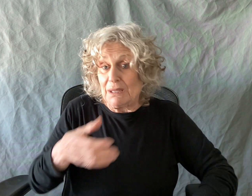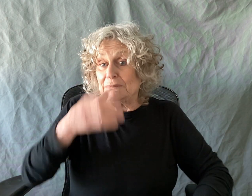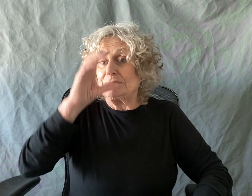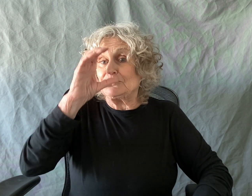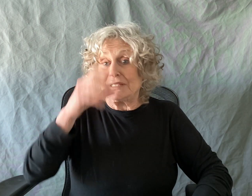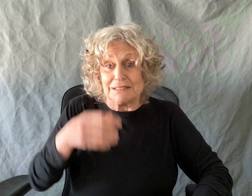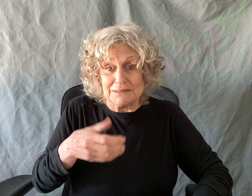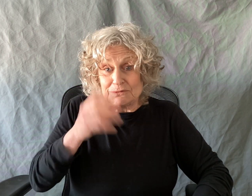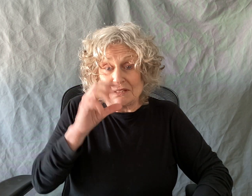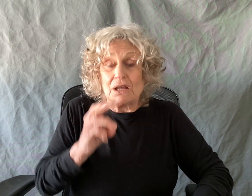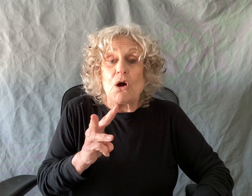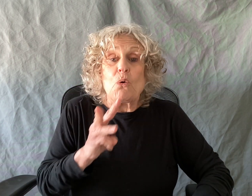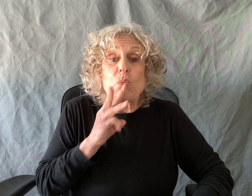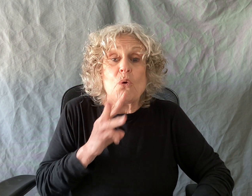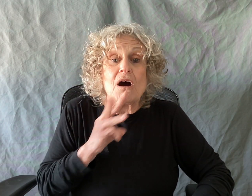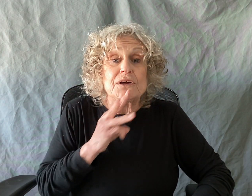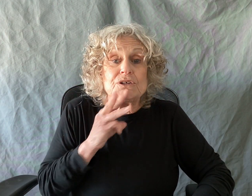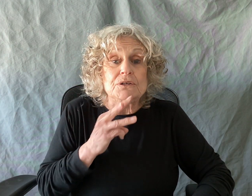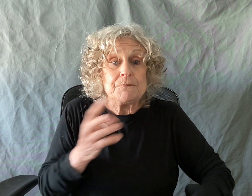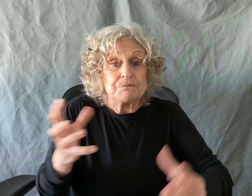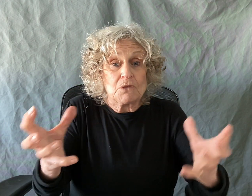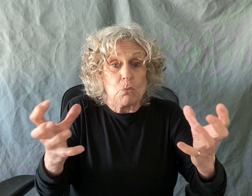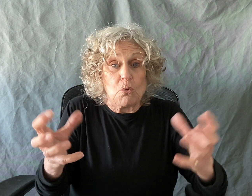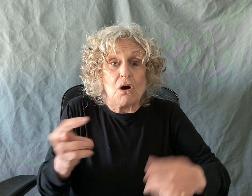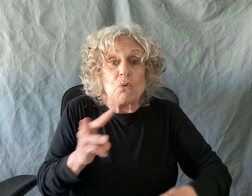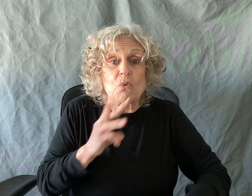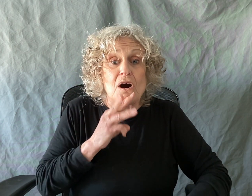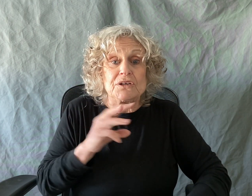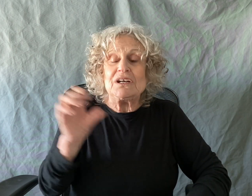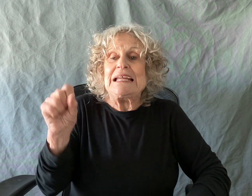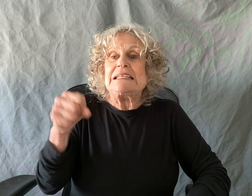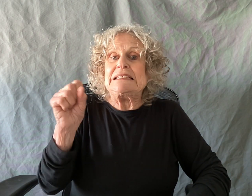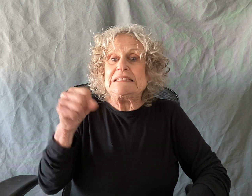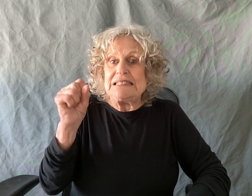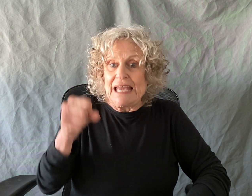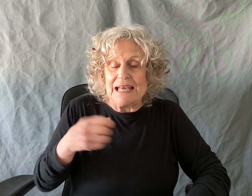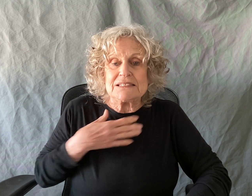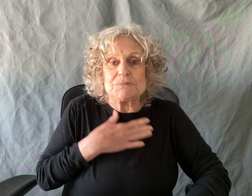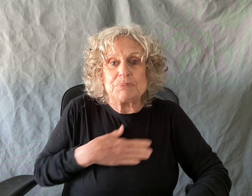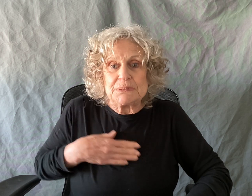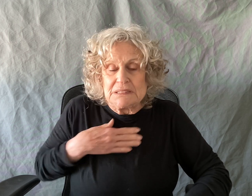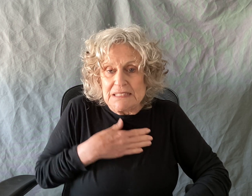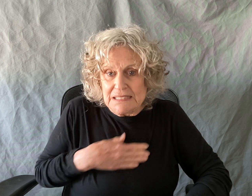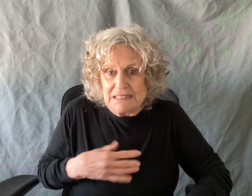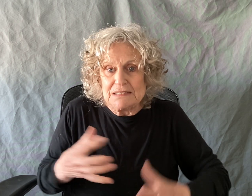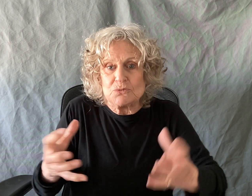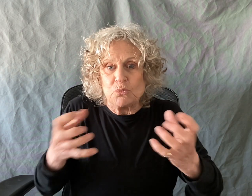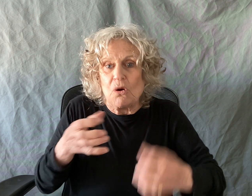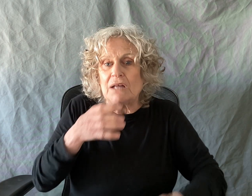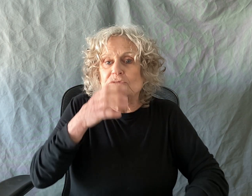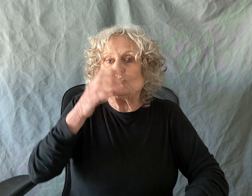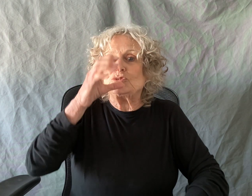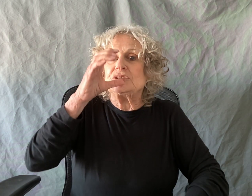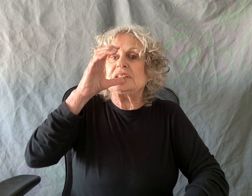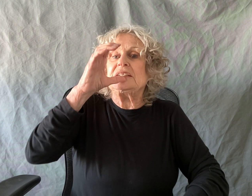pantomiming, drink, drink. Water, want water? Yes, please,